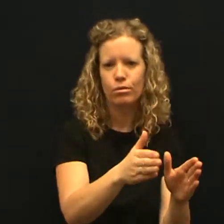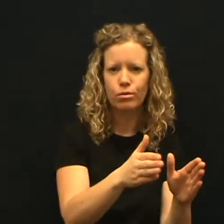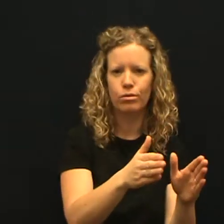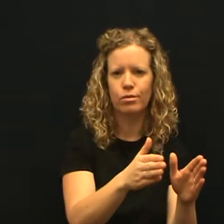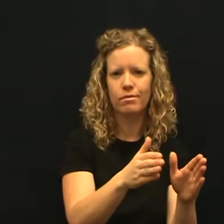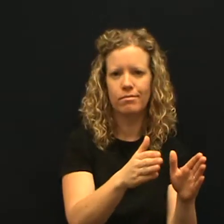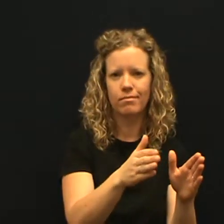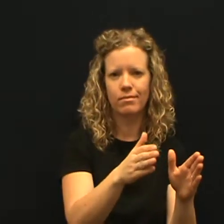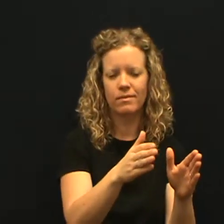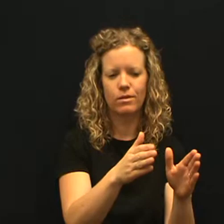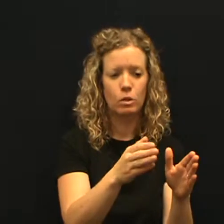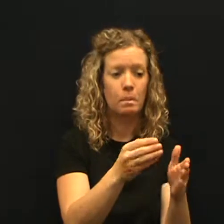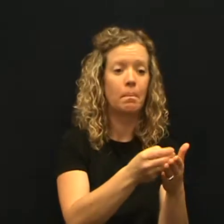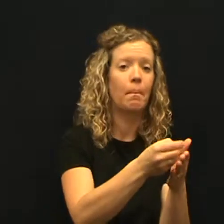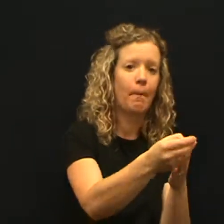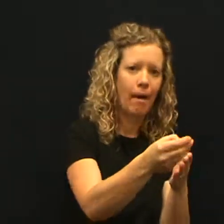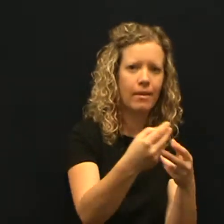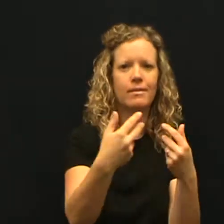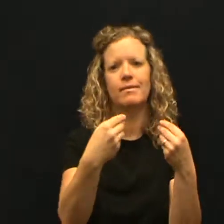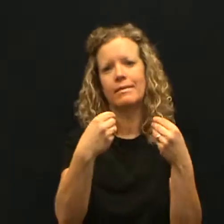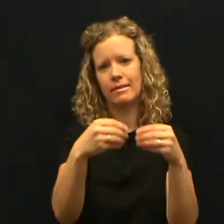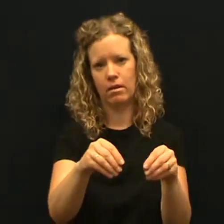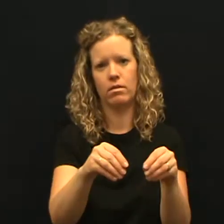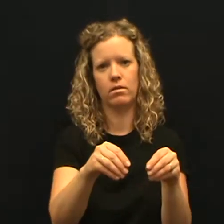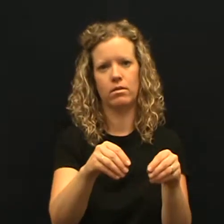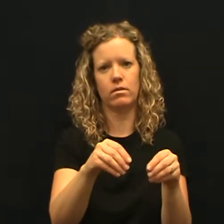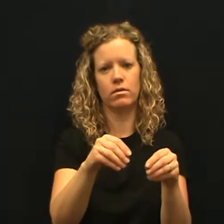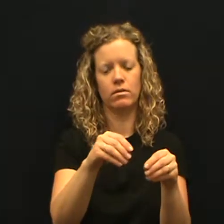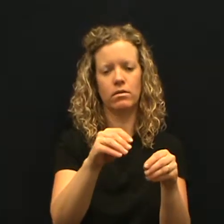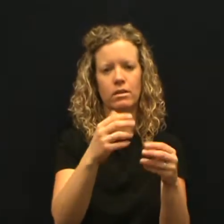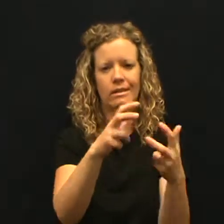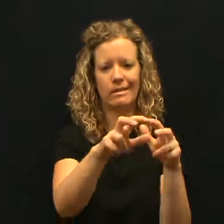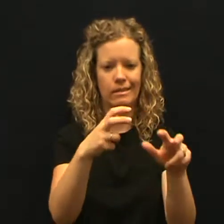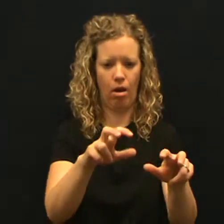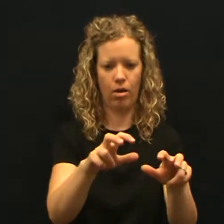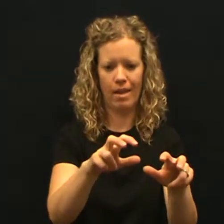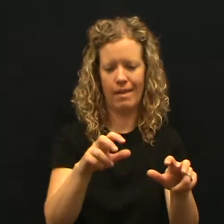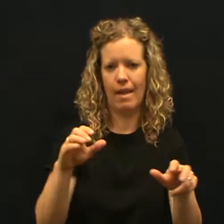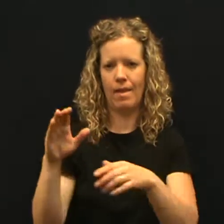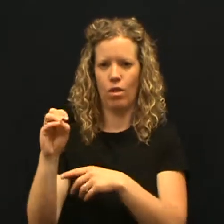to buy and sell shares of stock that have already been issued by corporations.